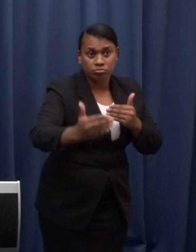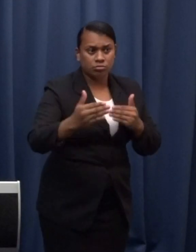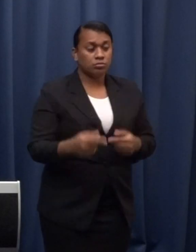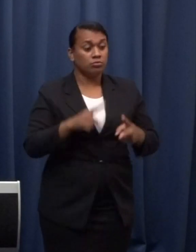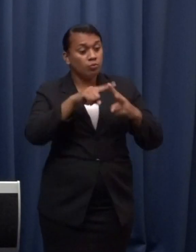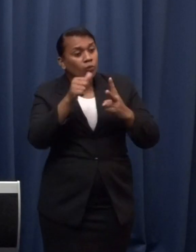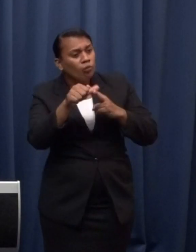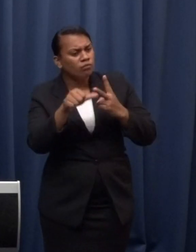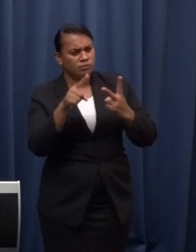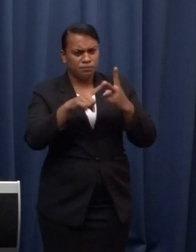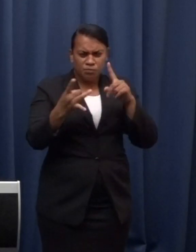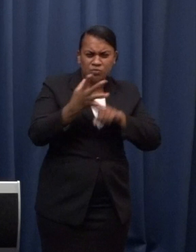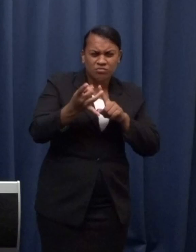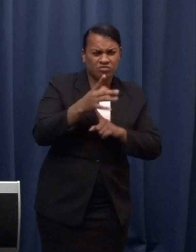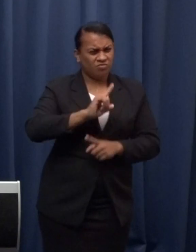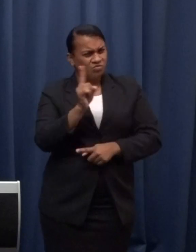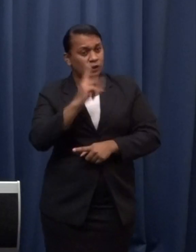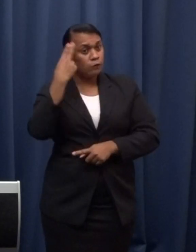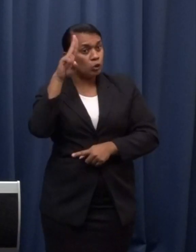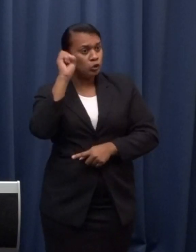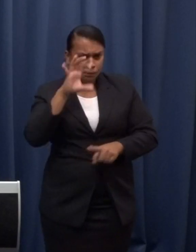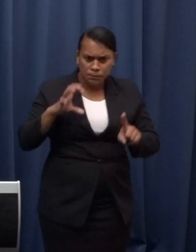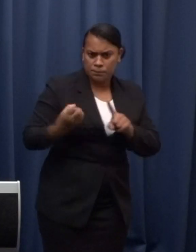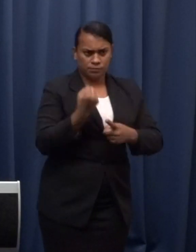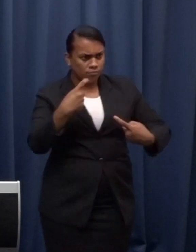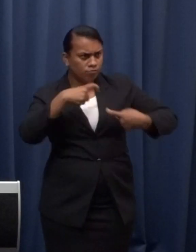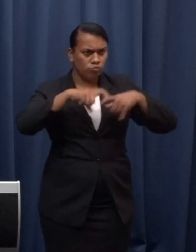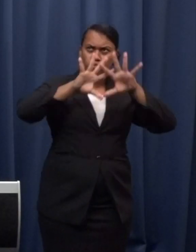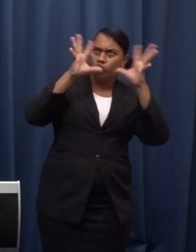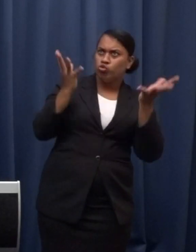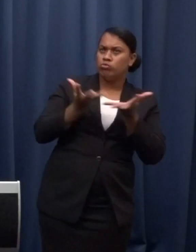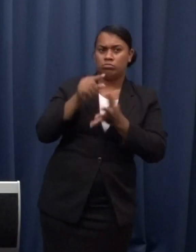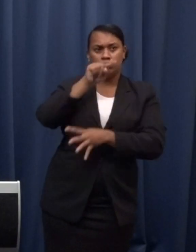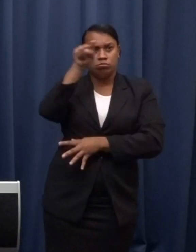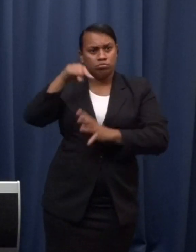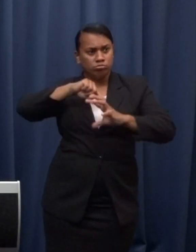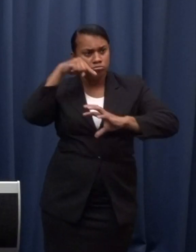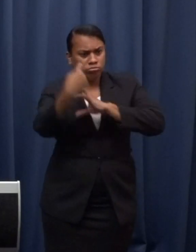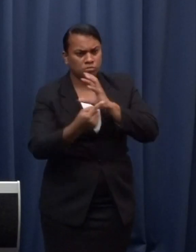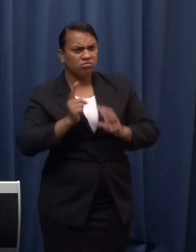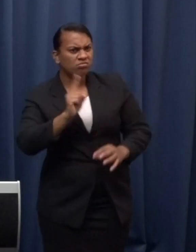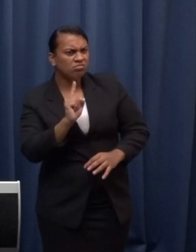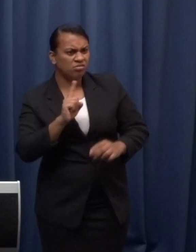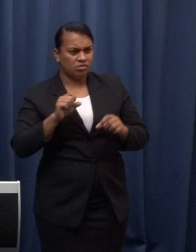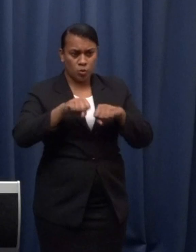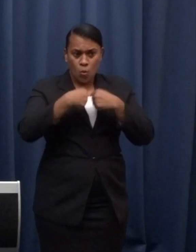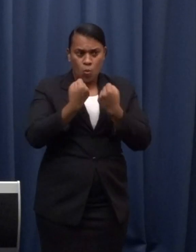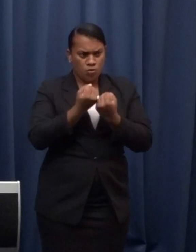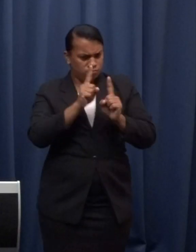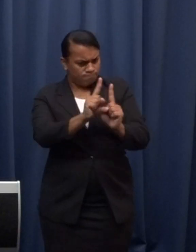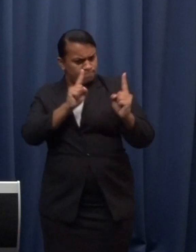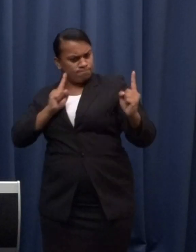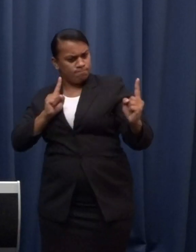vital, Fijians must join the rest of the world in practicing what is known as social distancing. Basically, it